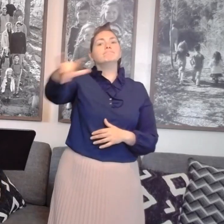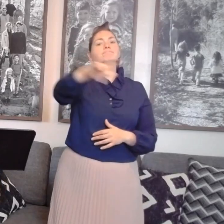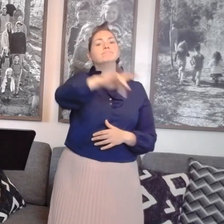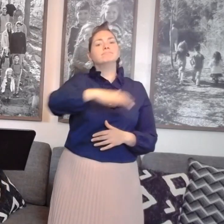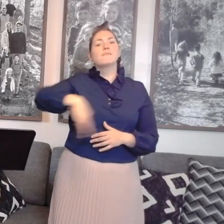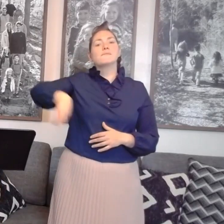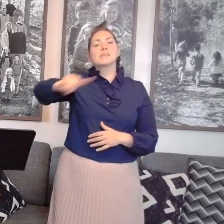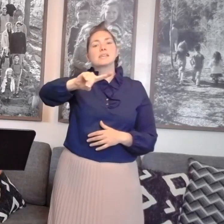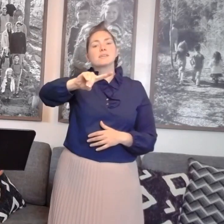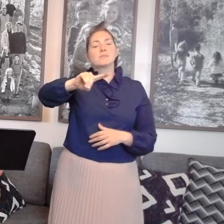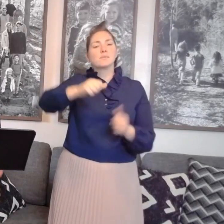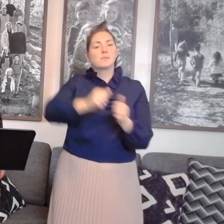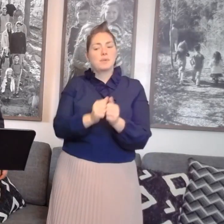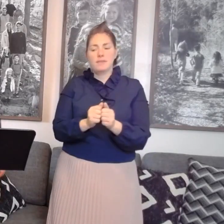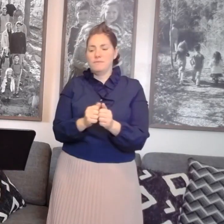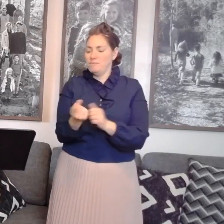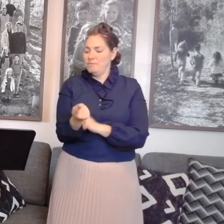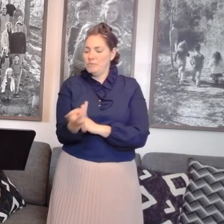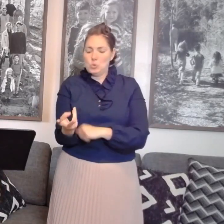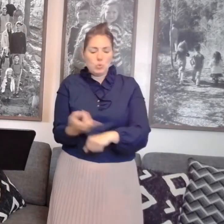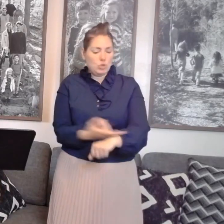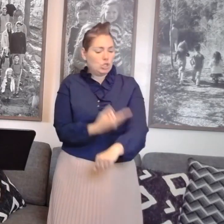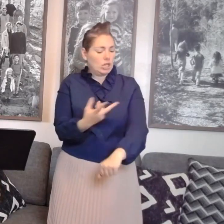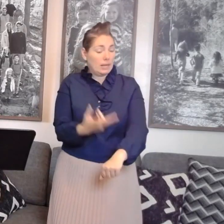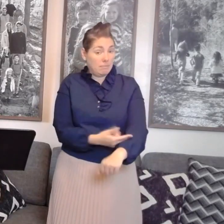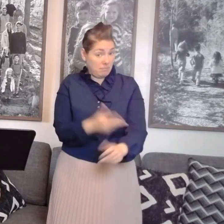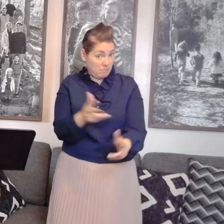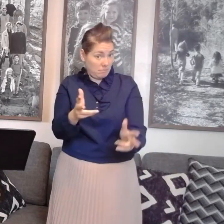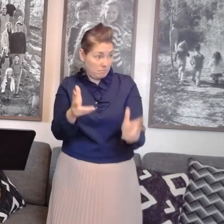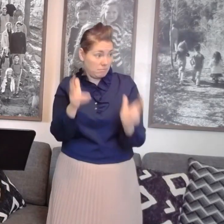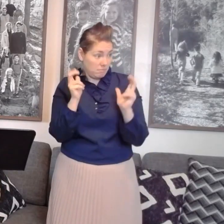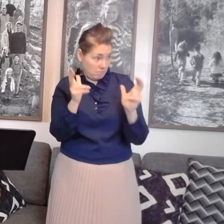with just a few sheep. Would you hear me now?